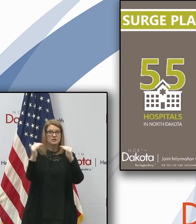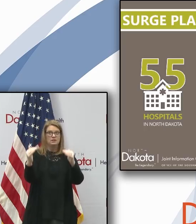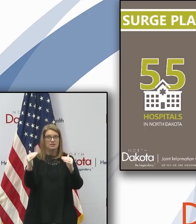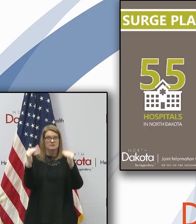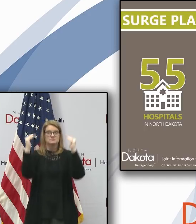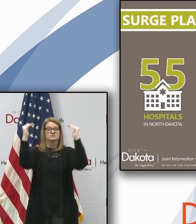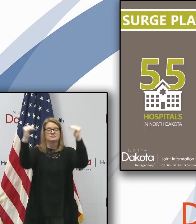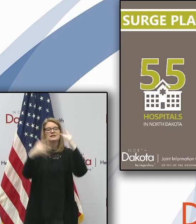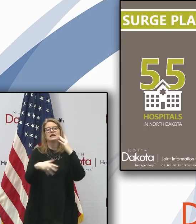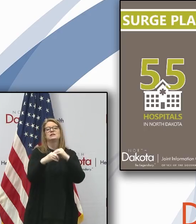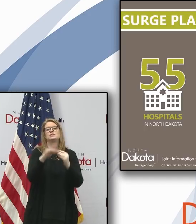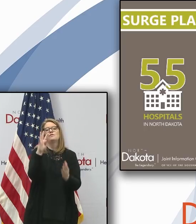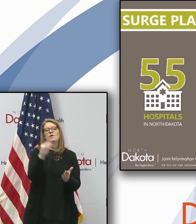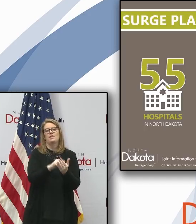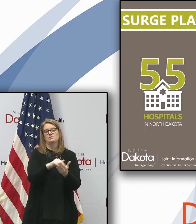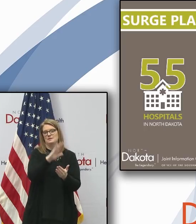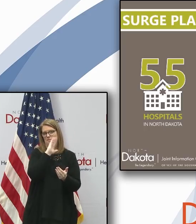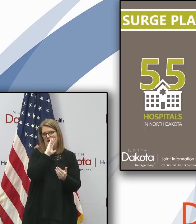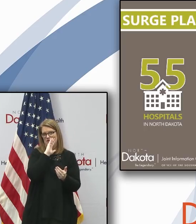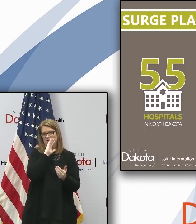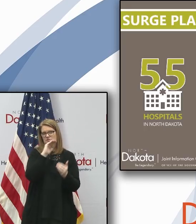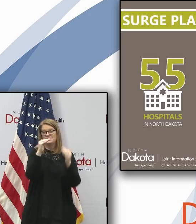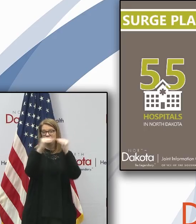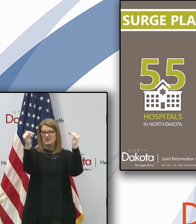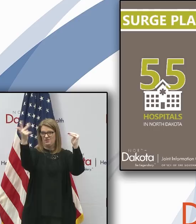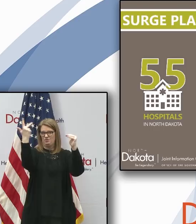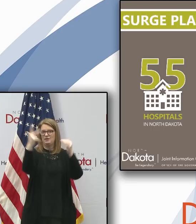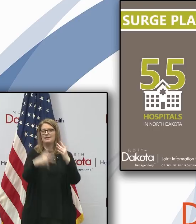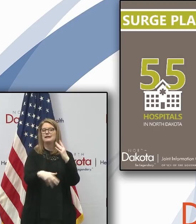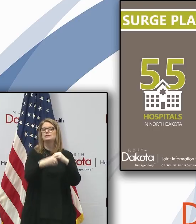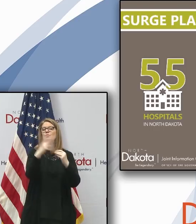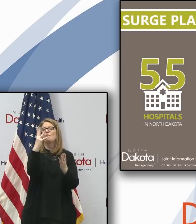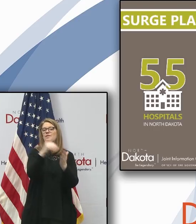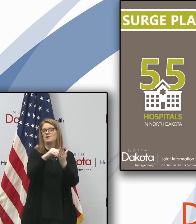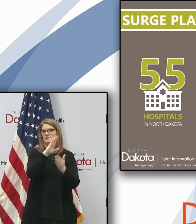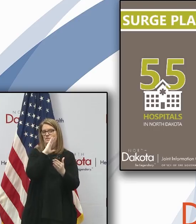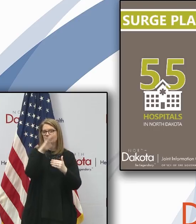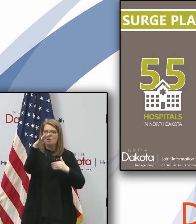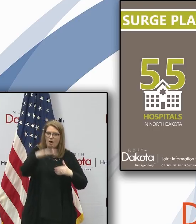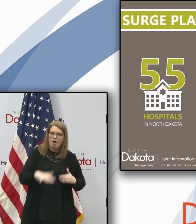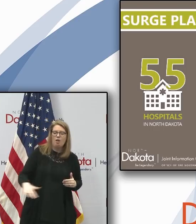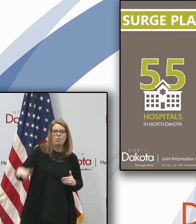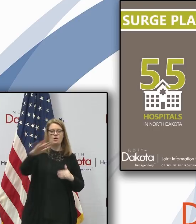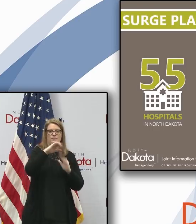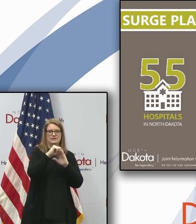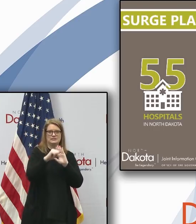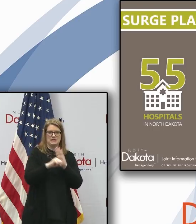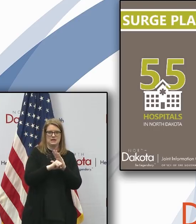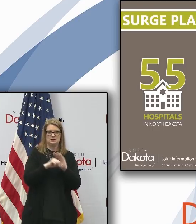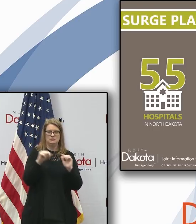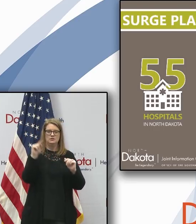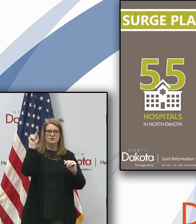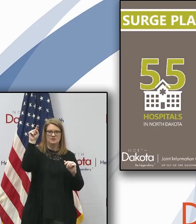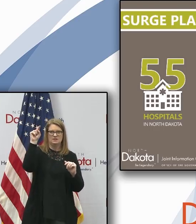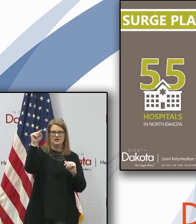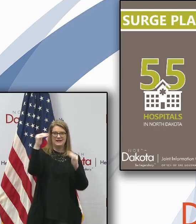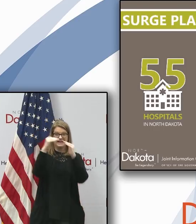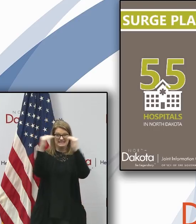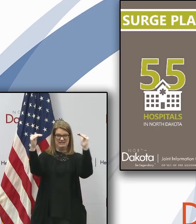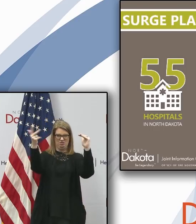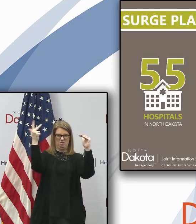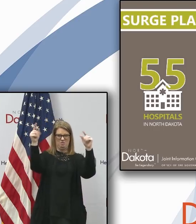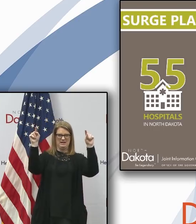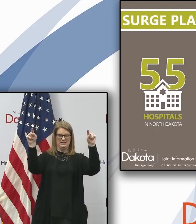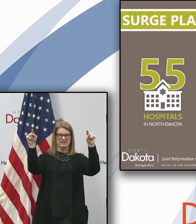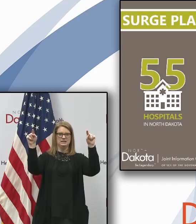add additional 4,000 beds statewide. Right now, the focus on Tier